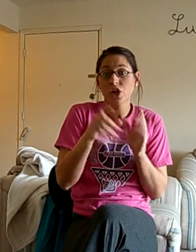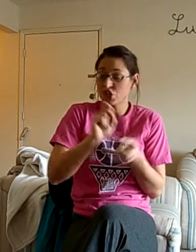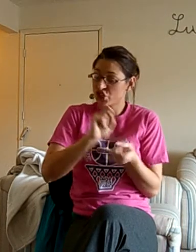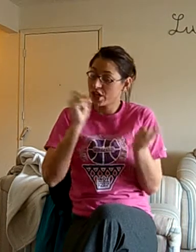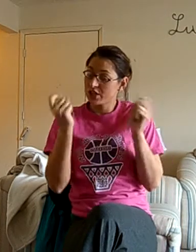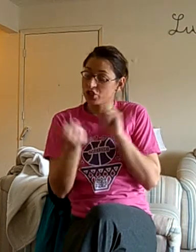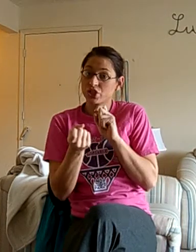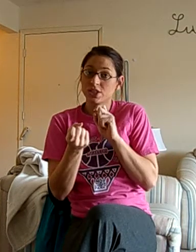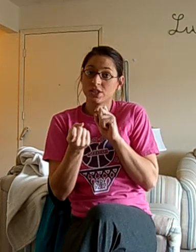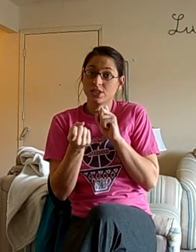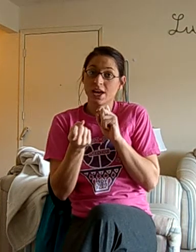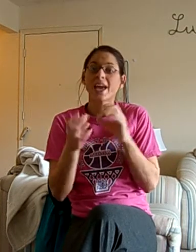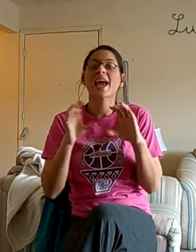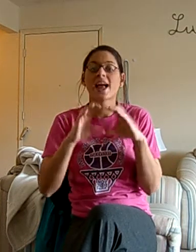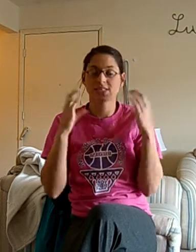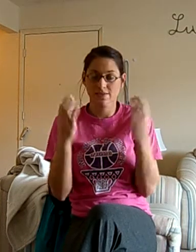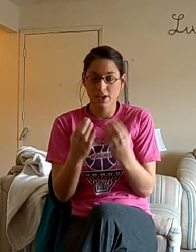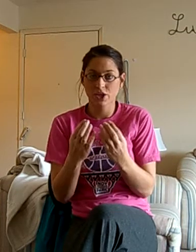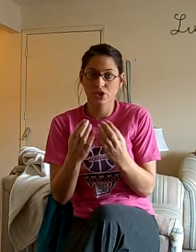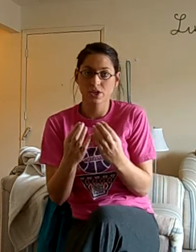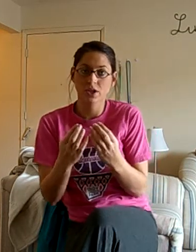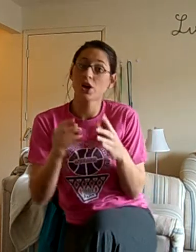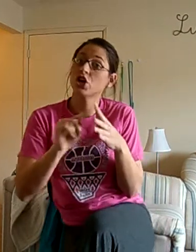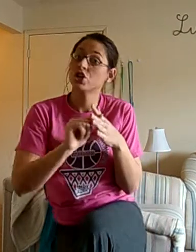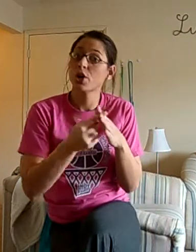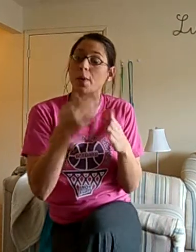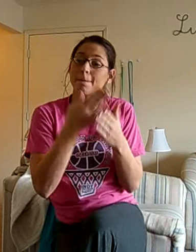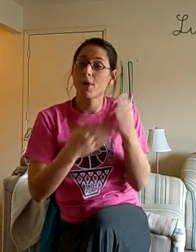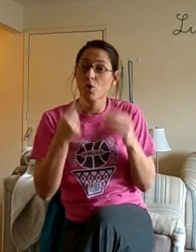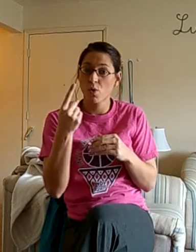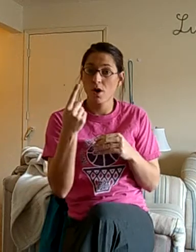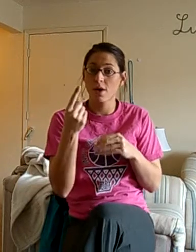and its classification. Beginning with Part 1 on properties.